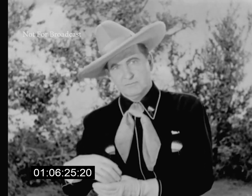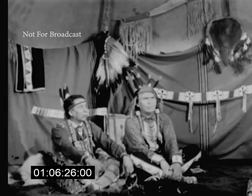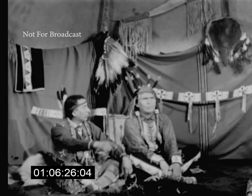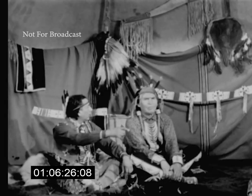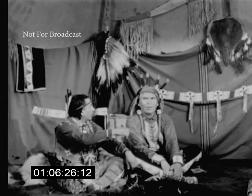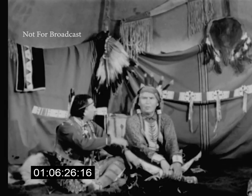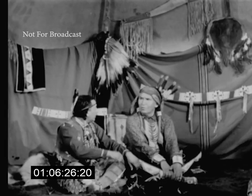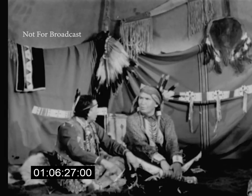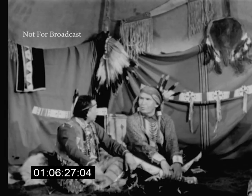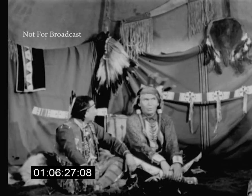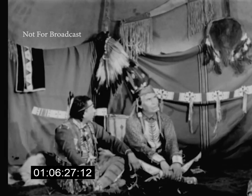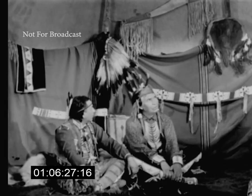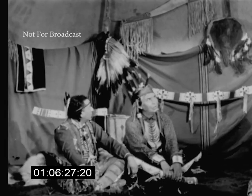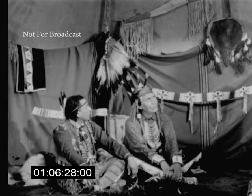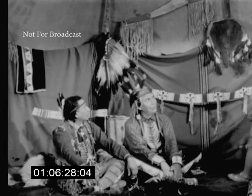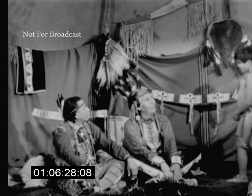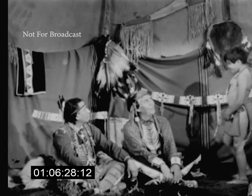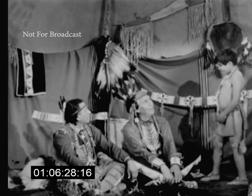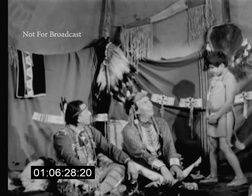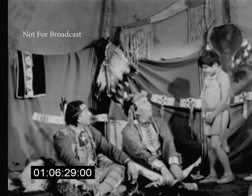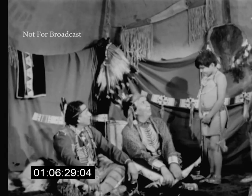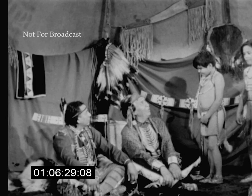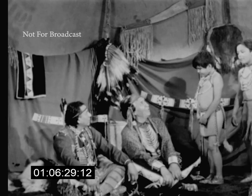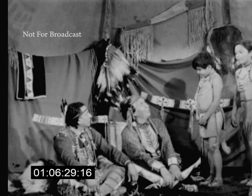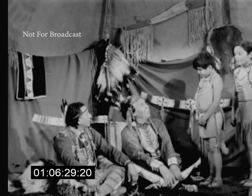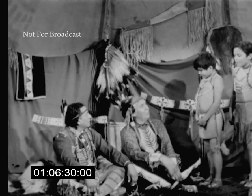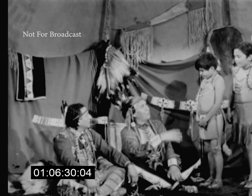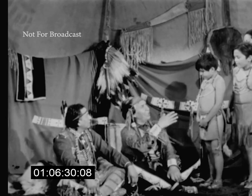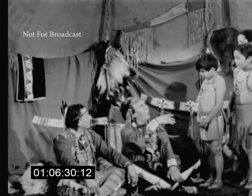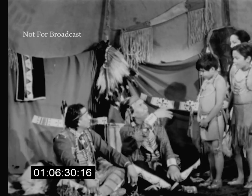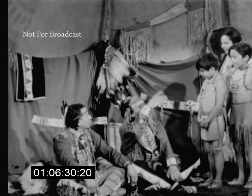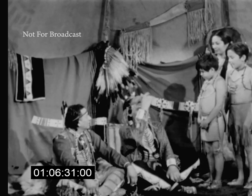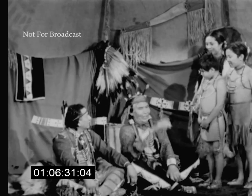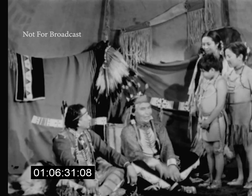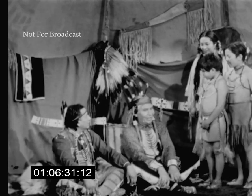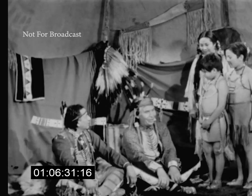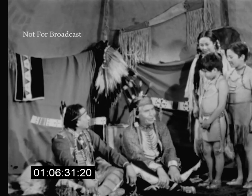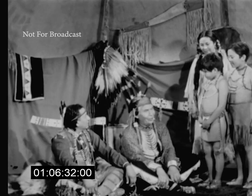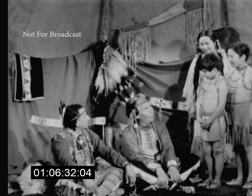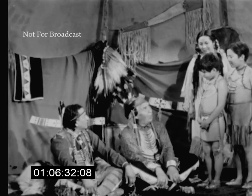Oh, honey, we slide. Hey, Saika Hayat Alta.